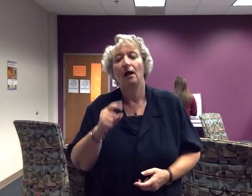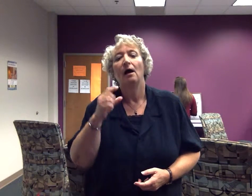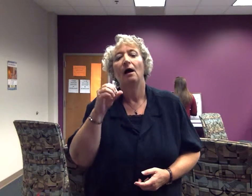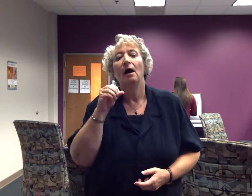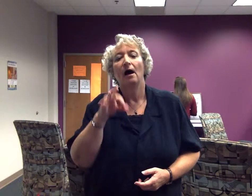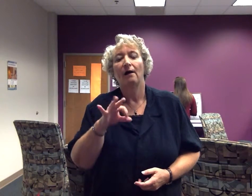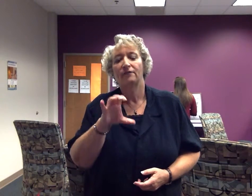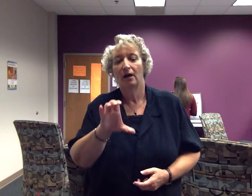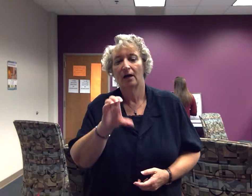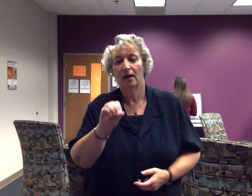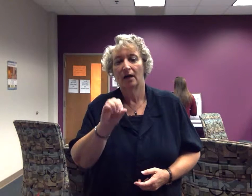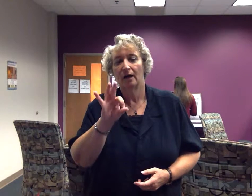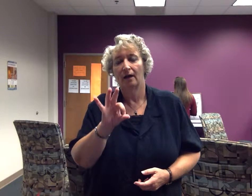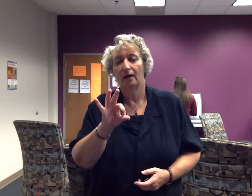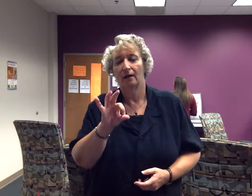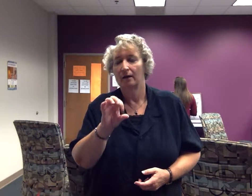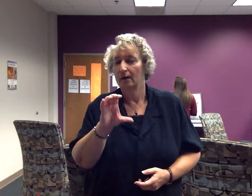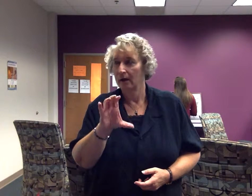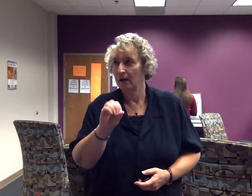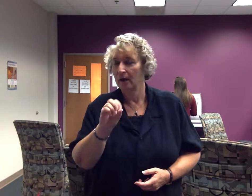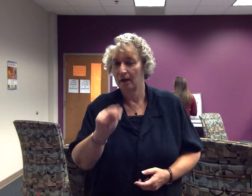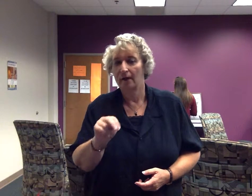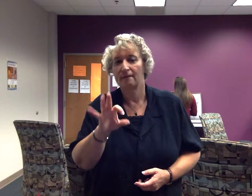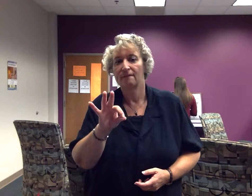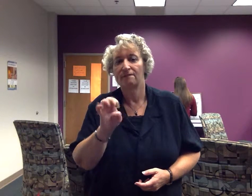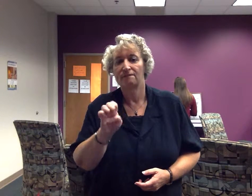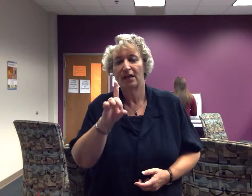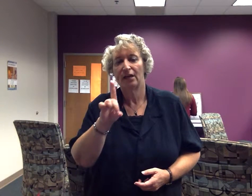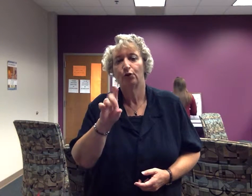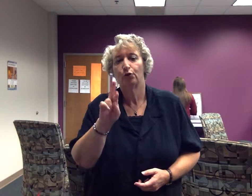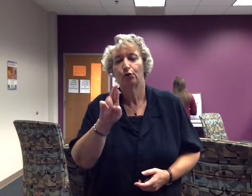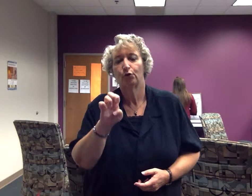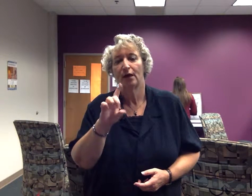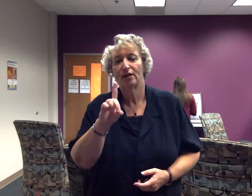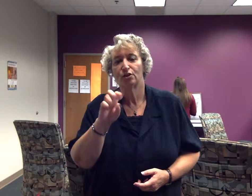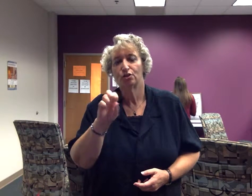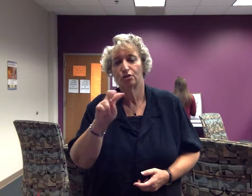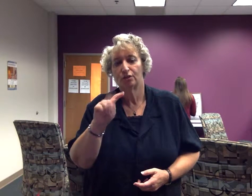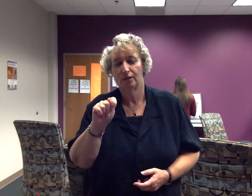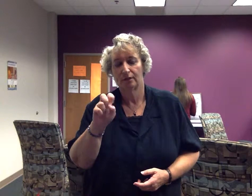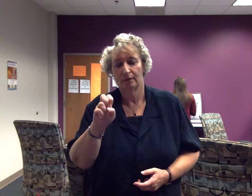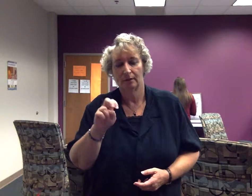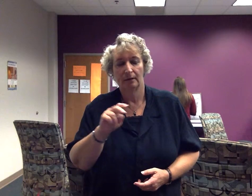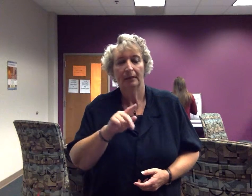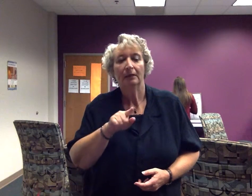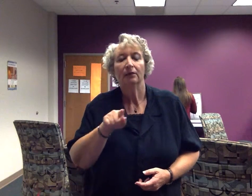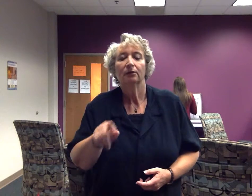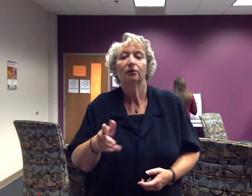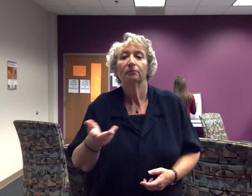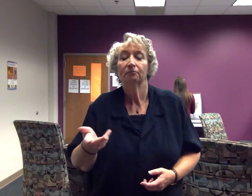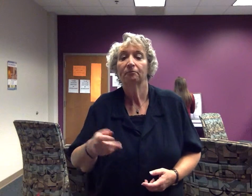in the end, it turned out it wasn't really the best way to do it. And what we had to do was go back and get advice from people who had structured governments long before we